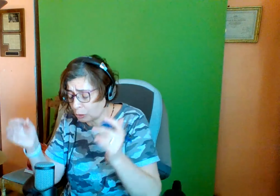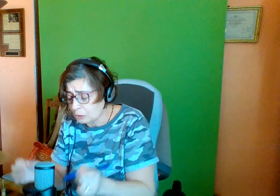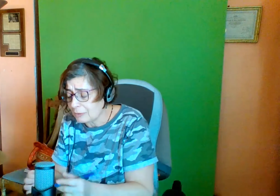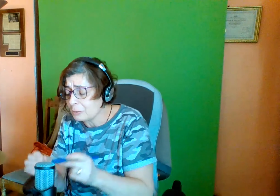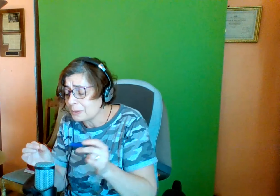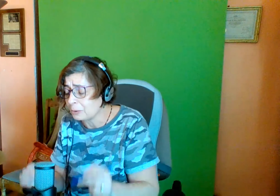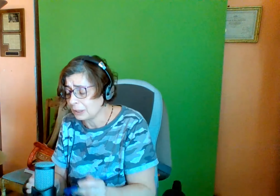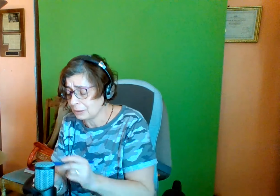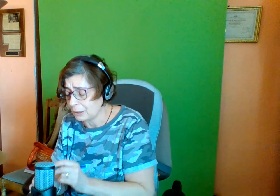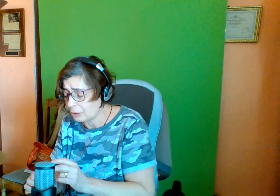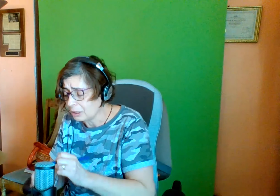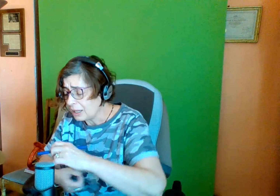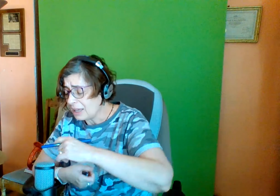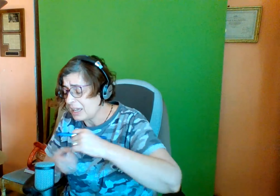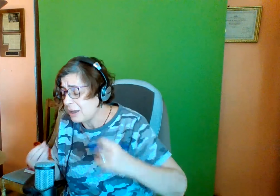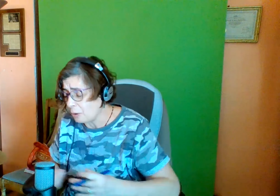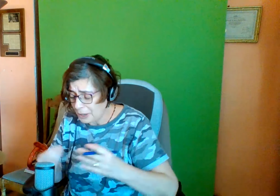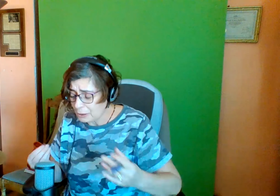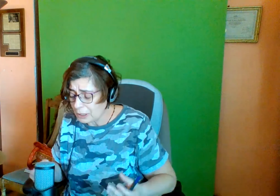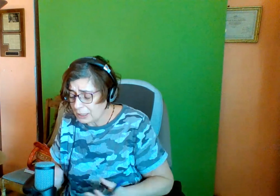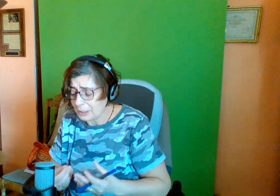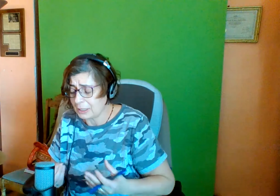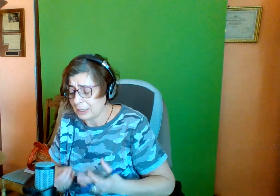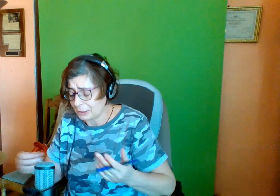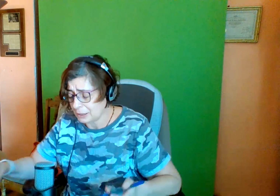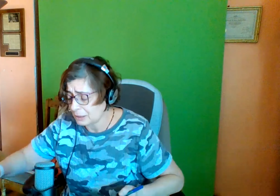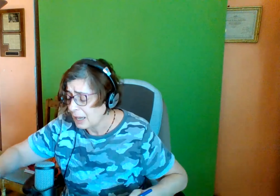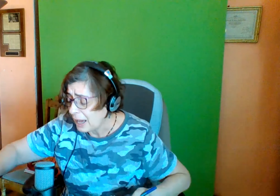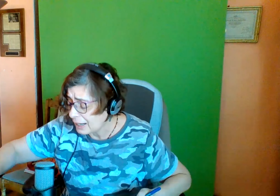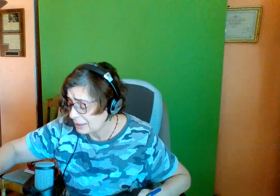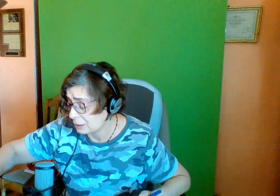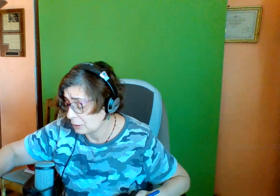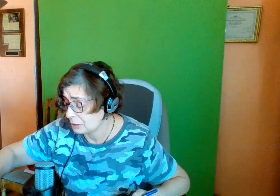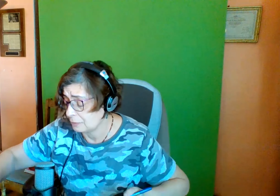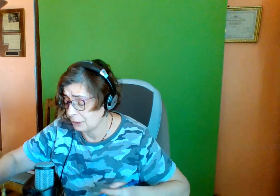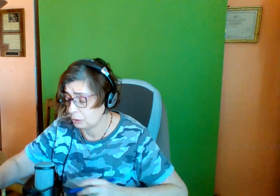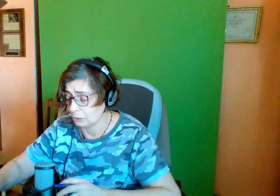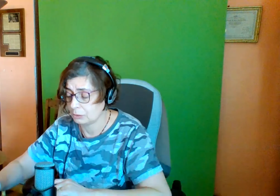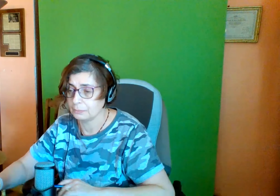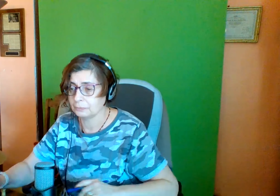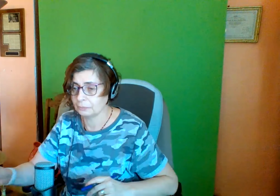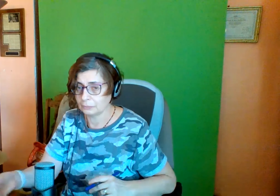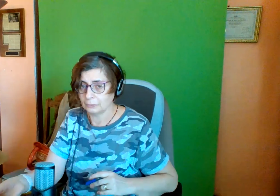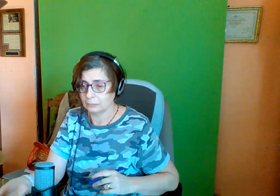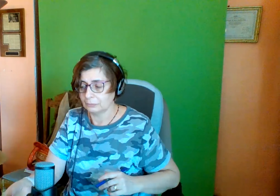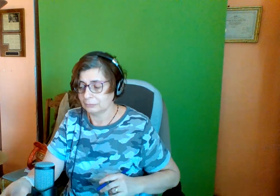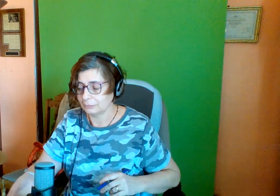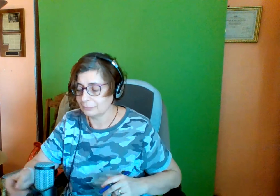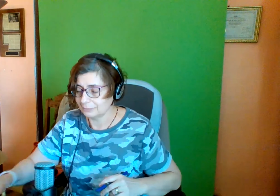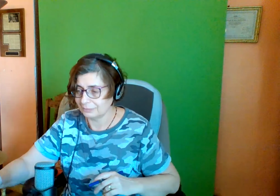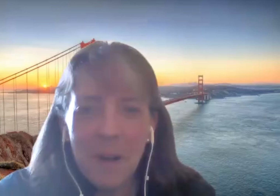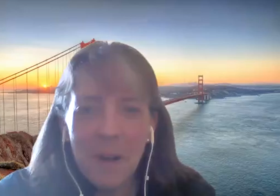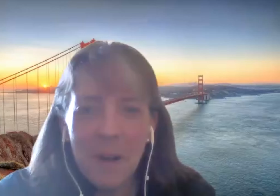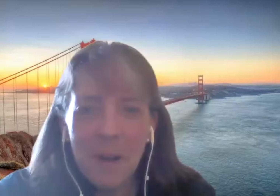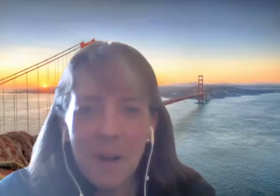conectarlos. Nosotros trabajamos para conectarlos y a romper cualquier barrera que exista al acceso de servicios.